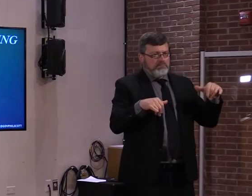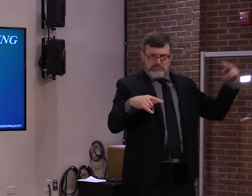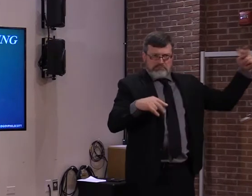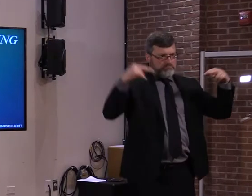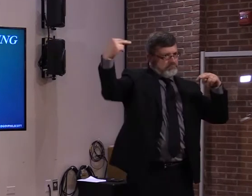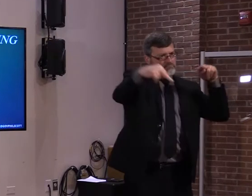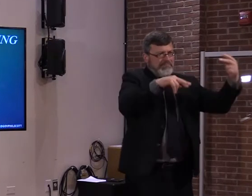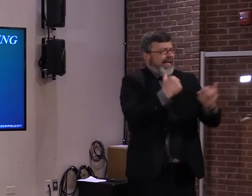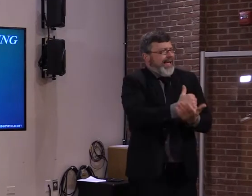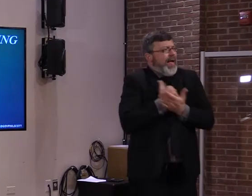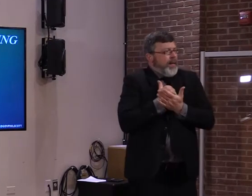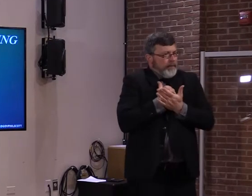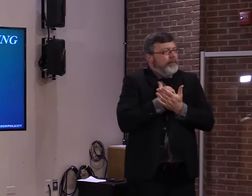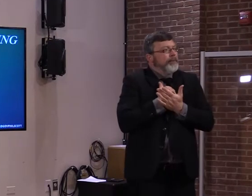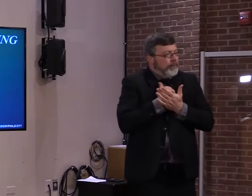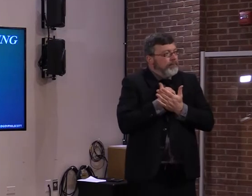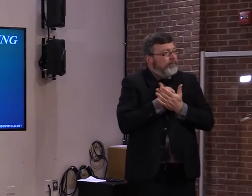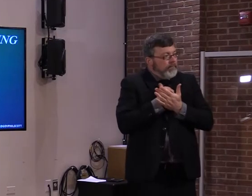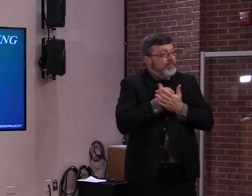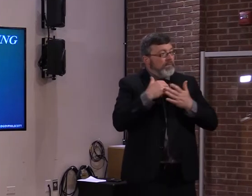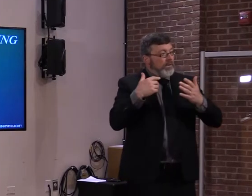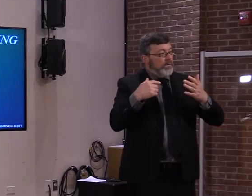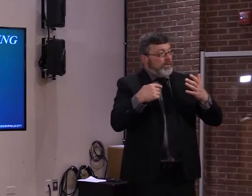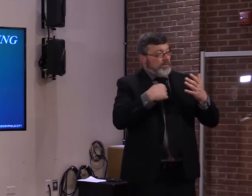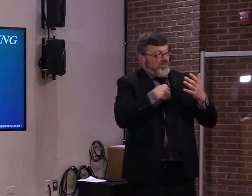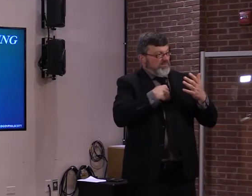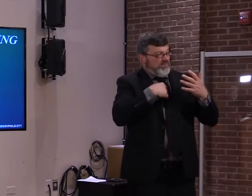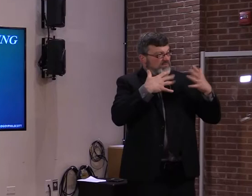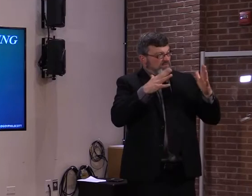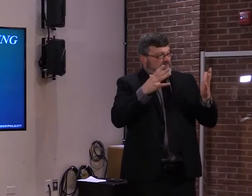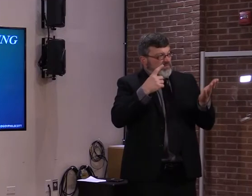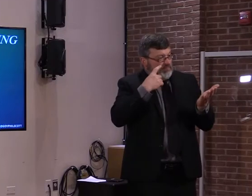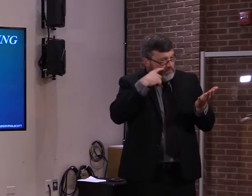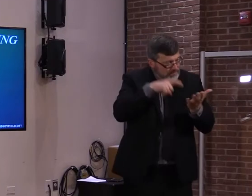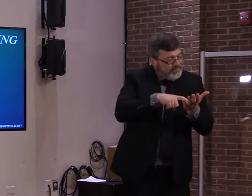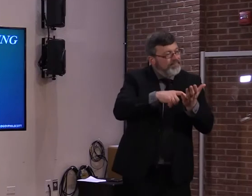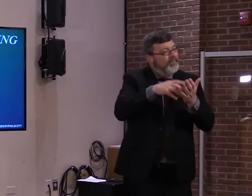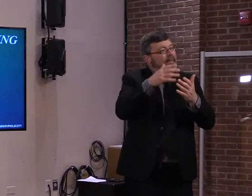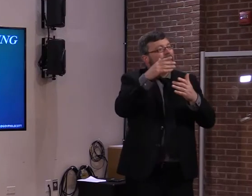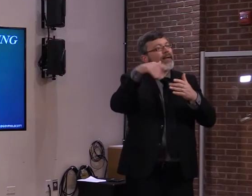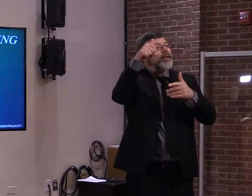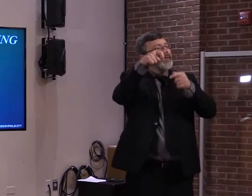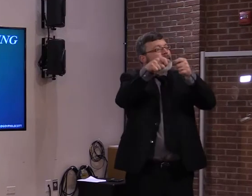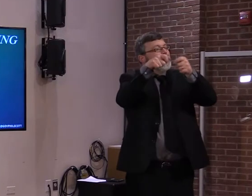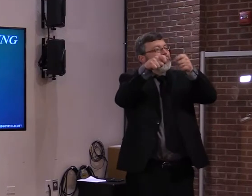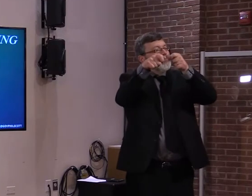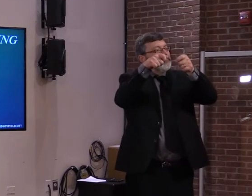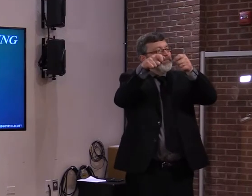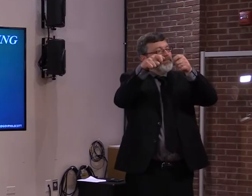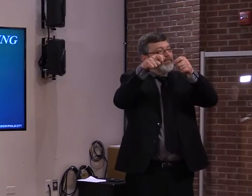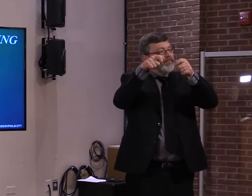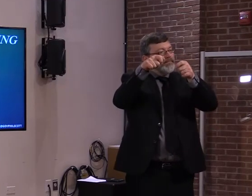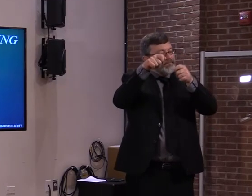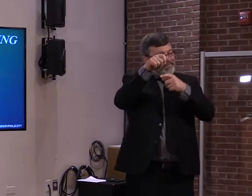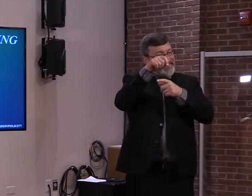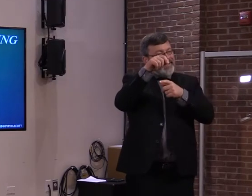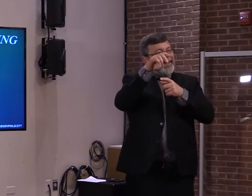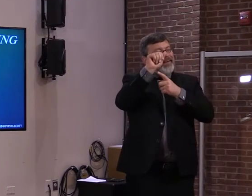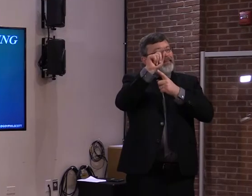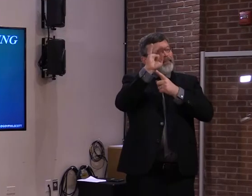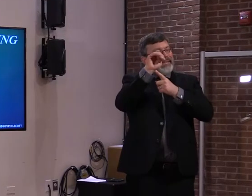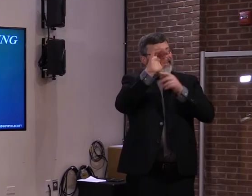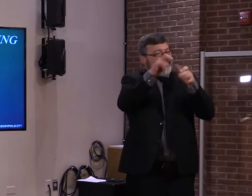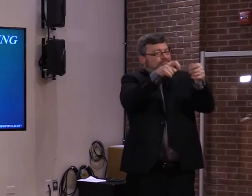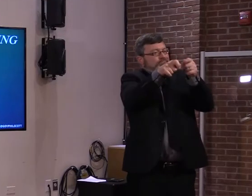into OneCare. We are providing admin costs to help us distribute